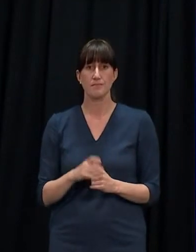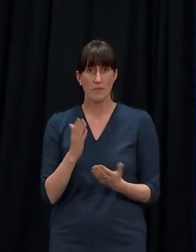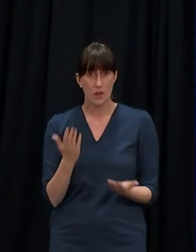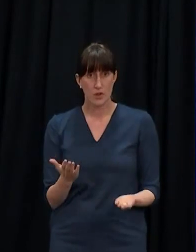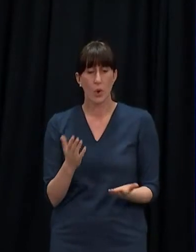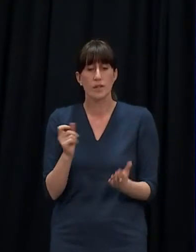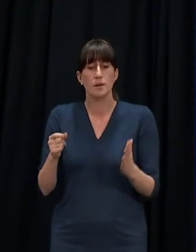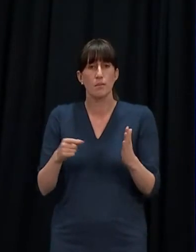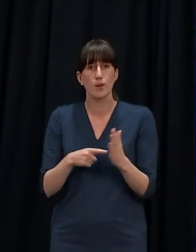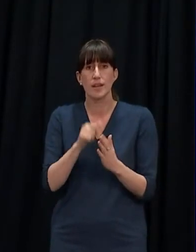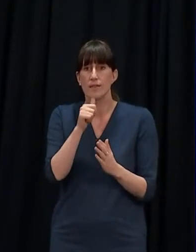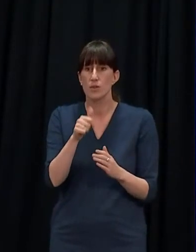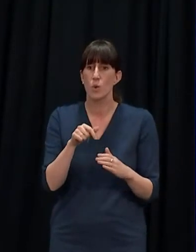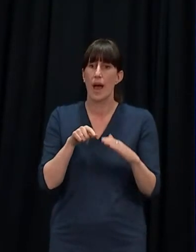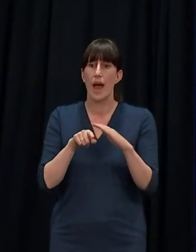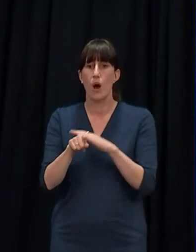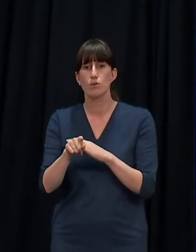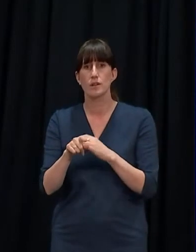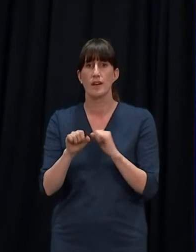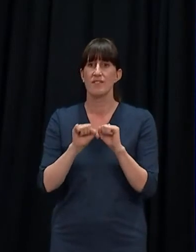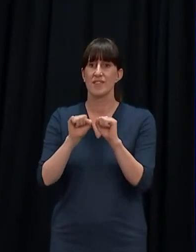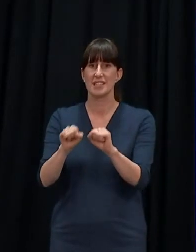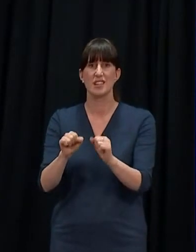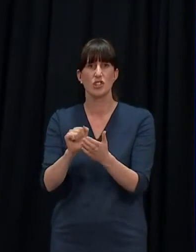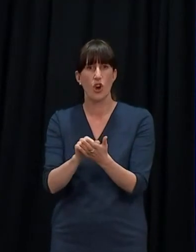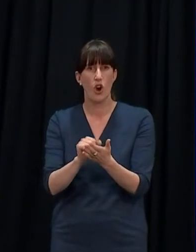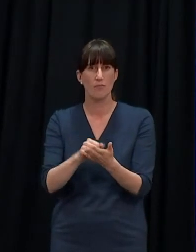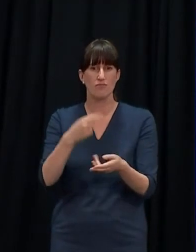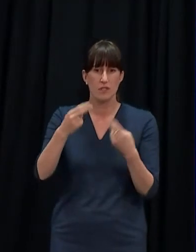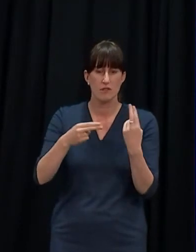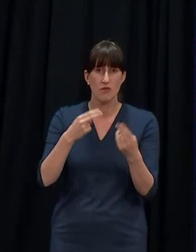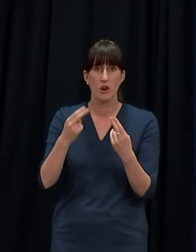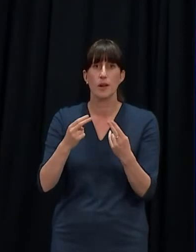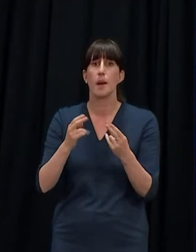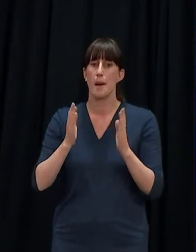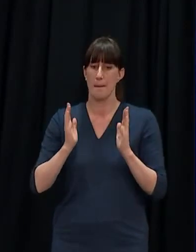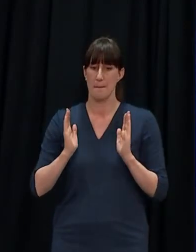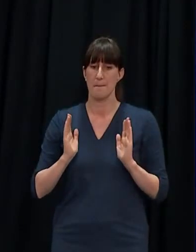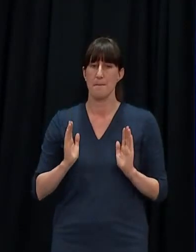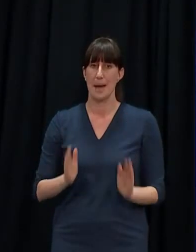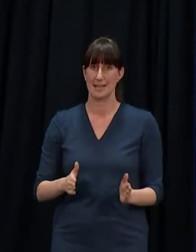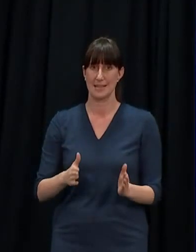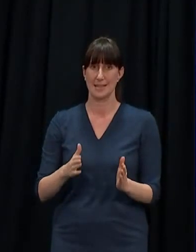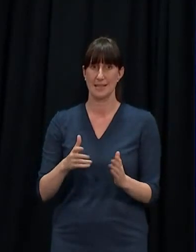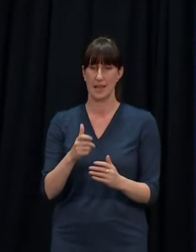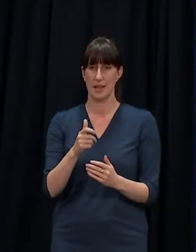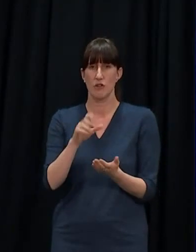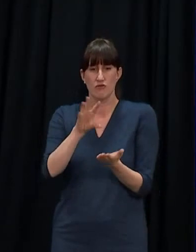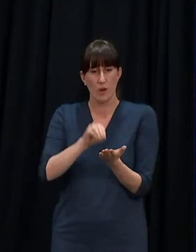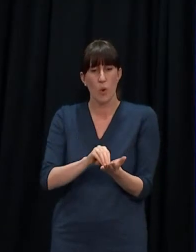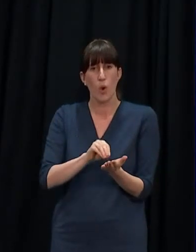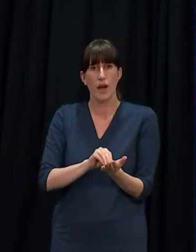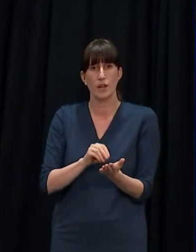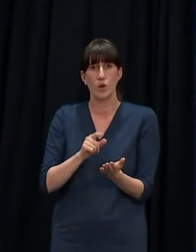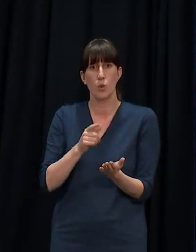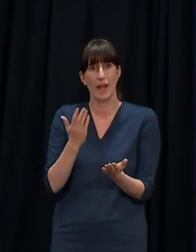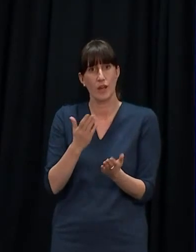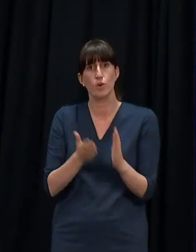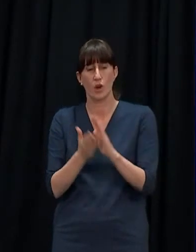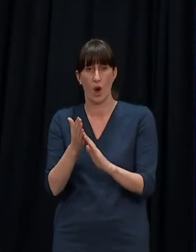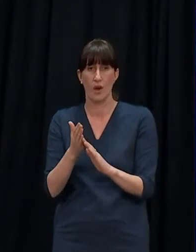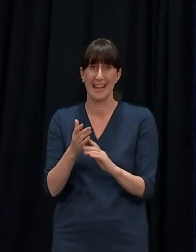visiting certain locations. The New Zealand COVID Tracer app and QR codes are usually the easiest way to do that, but there are